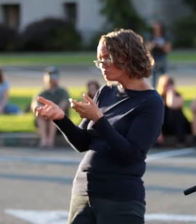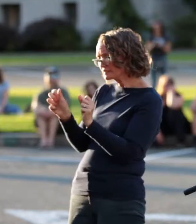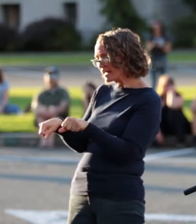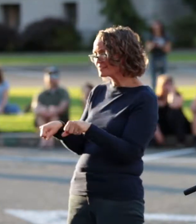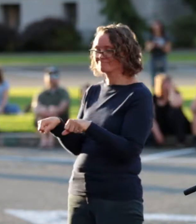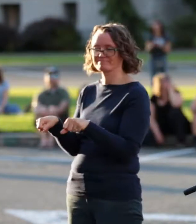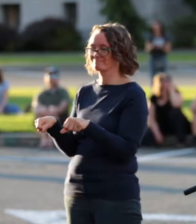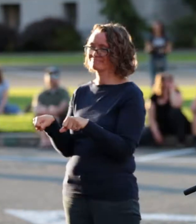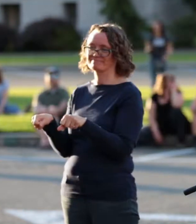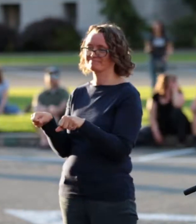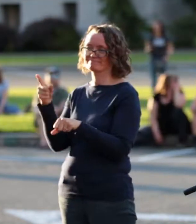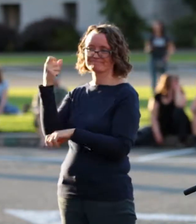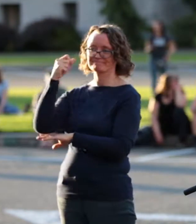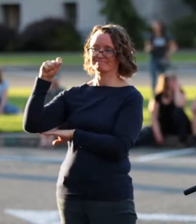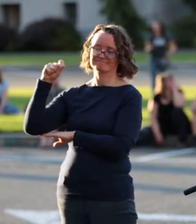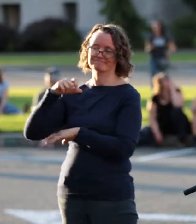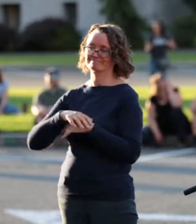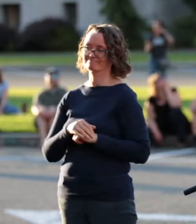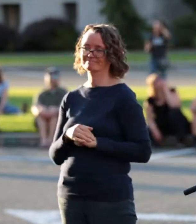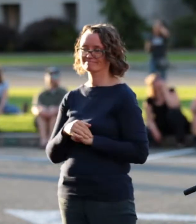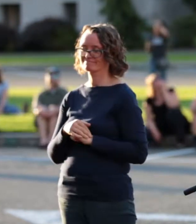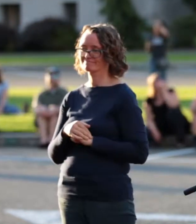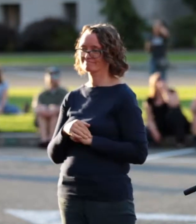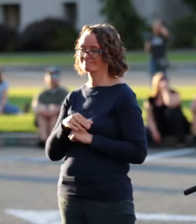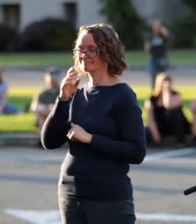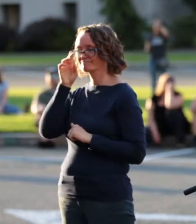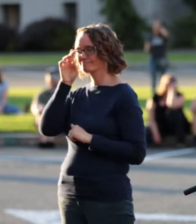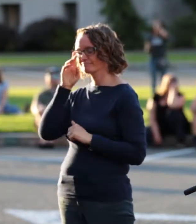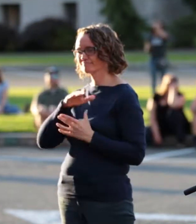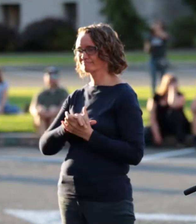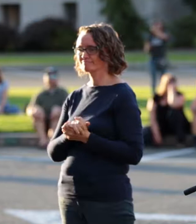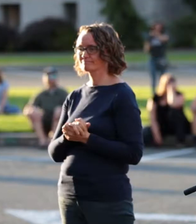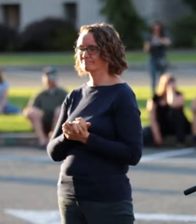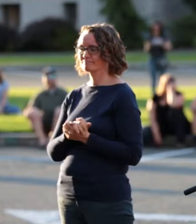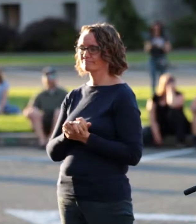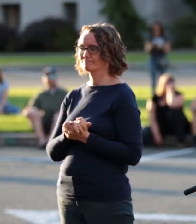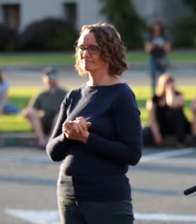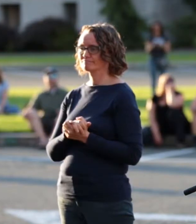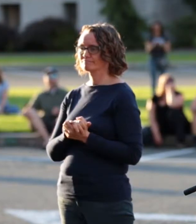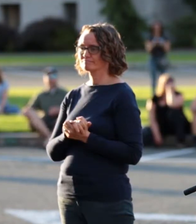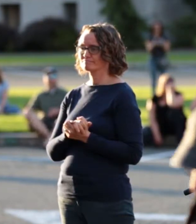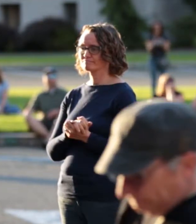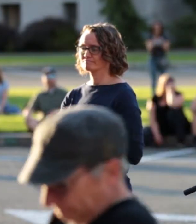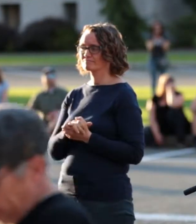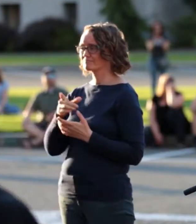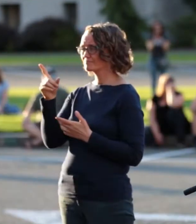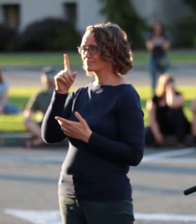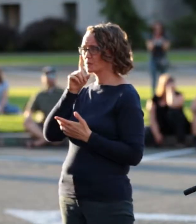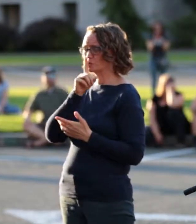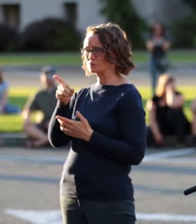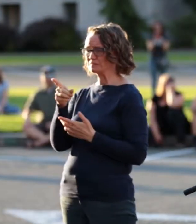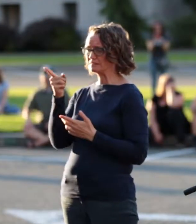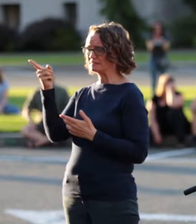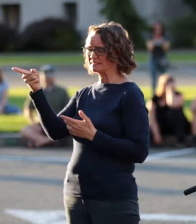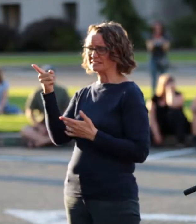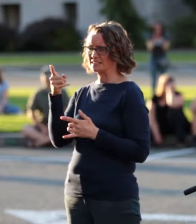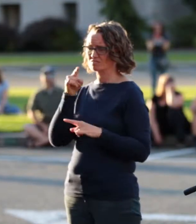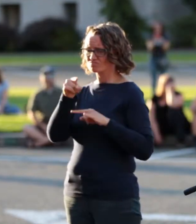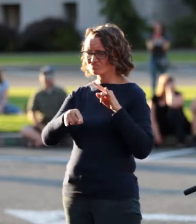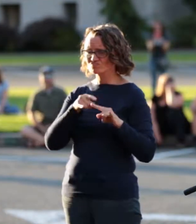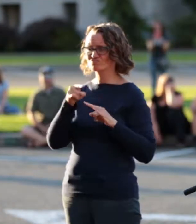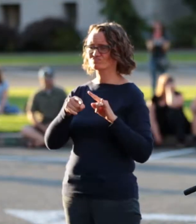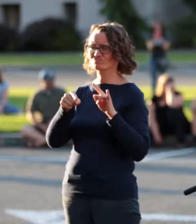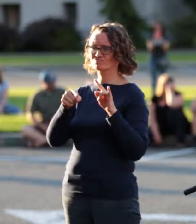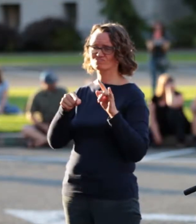and anti-asylum rhetoric into a painful reality for our immigrant communities, completely belittling and